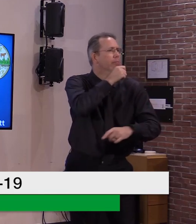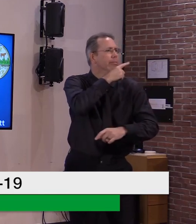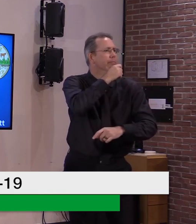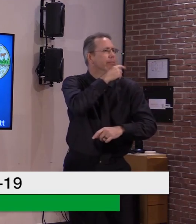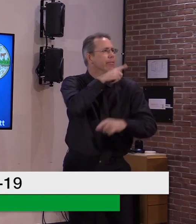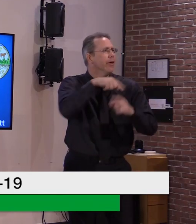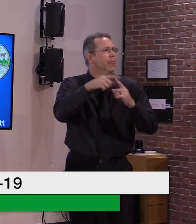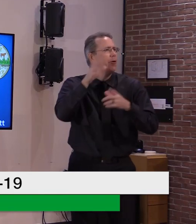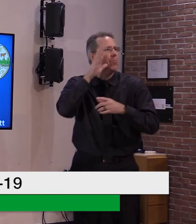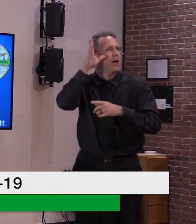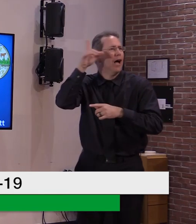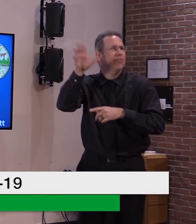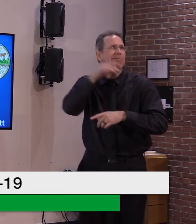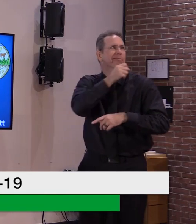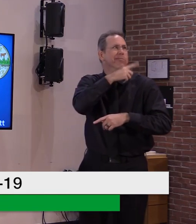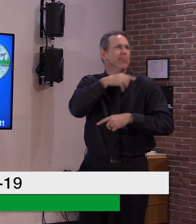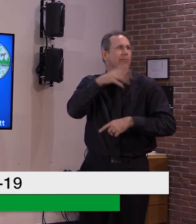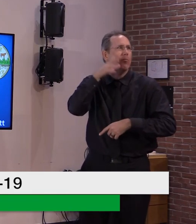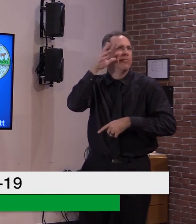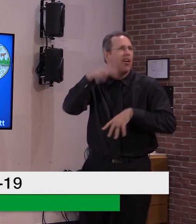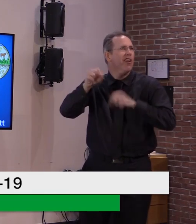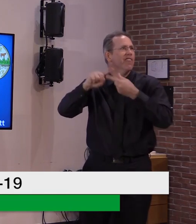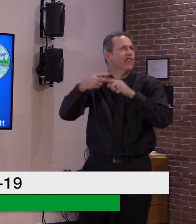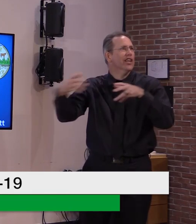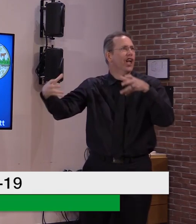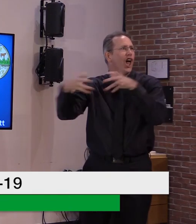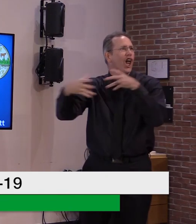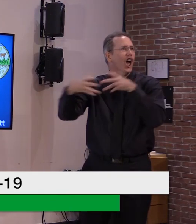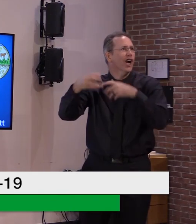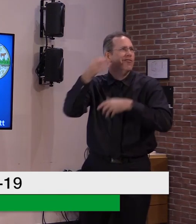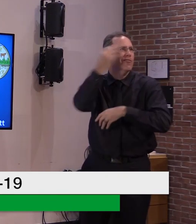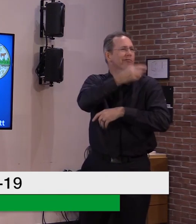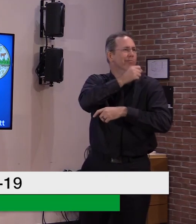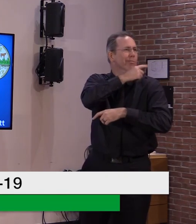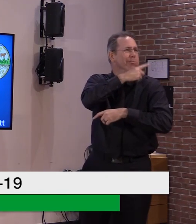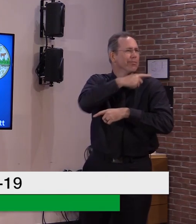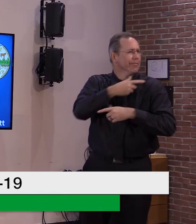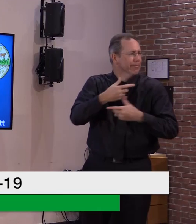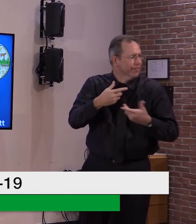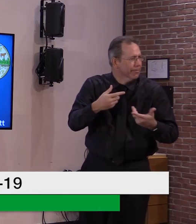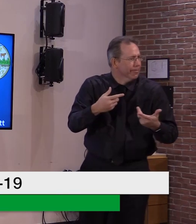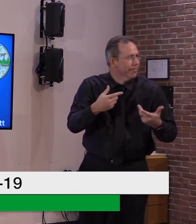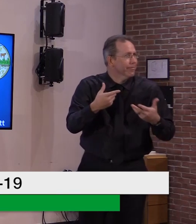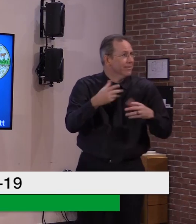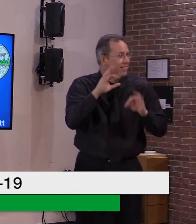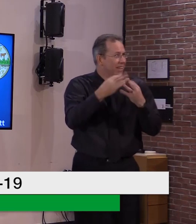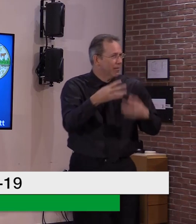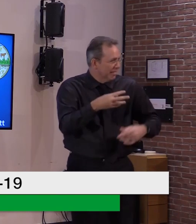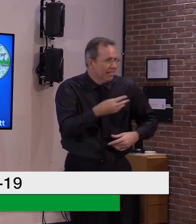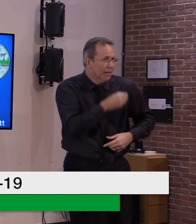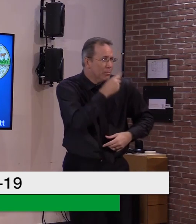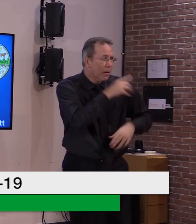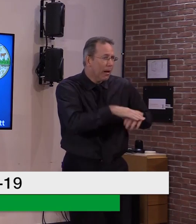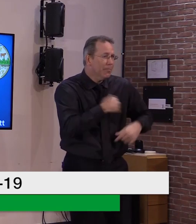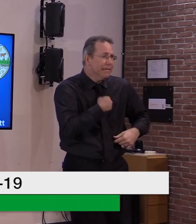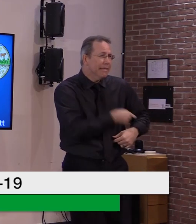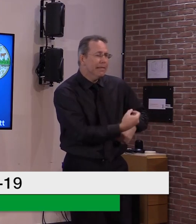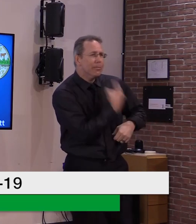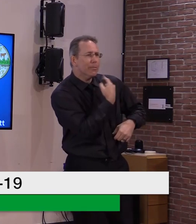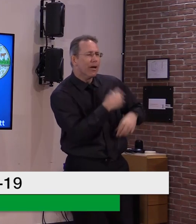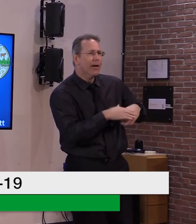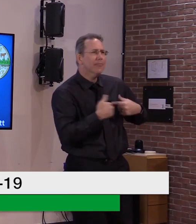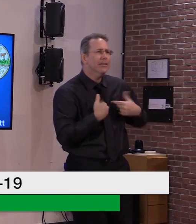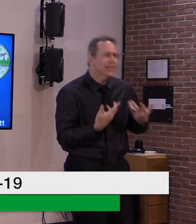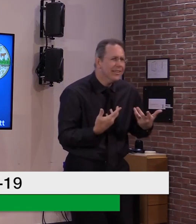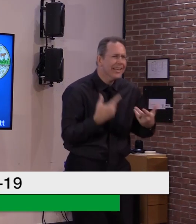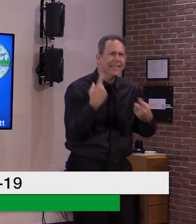refer to secretary french but from my standpoint uh this is again a you know fair warning to those